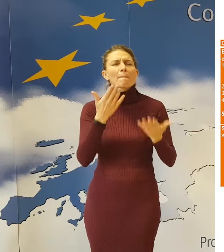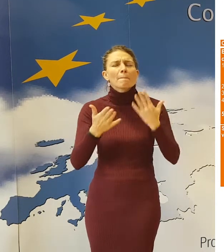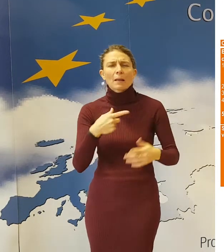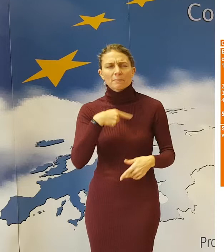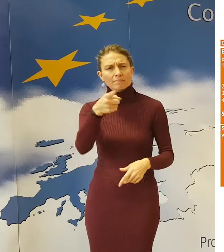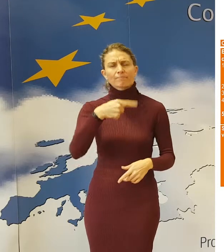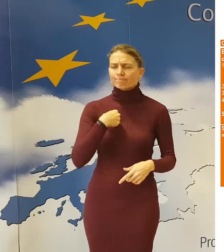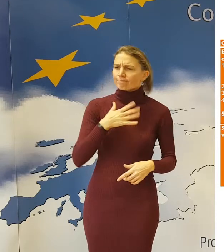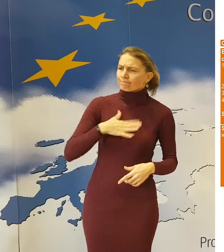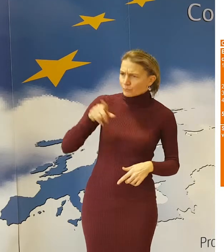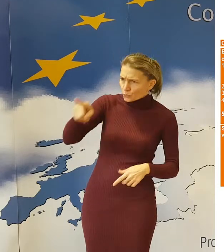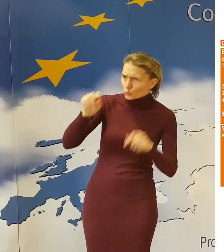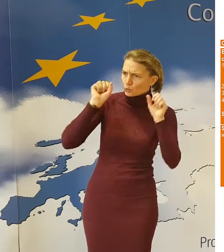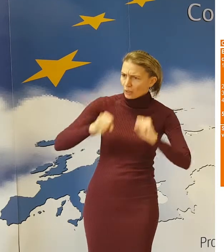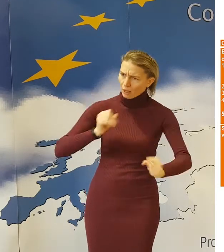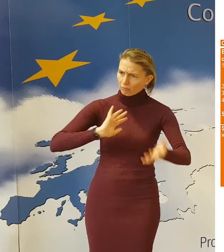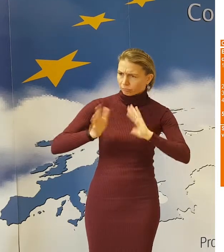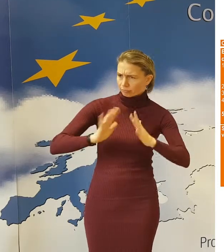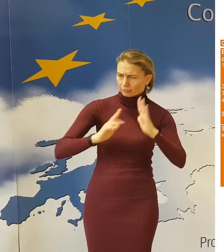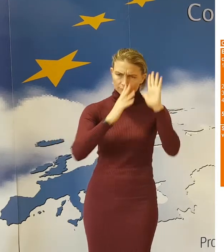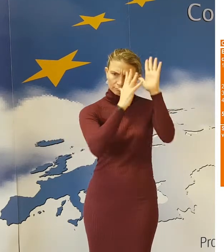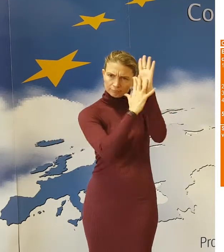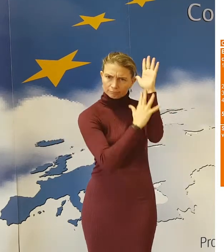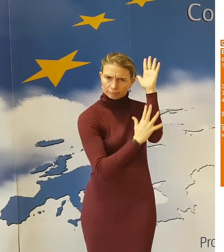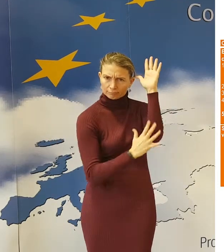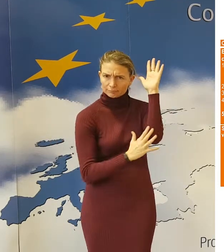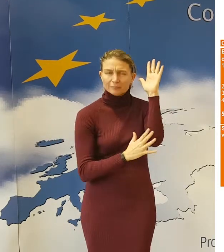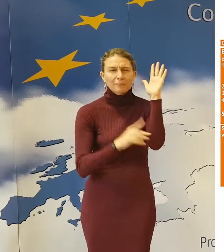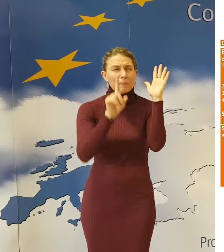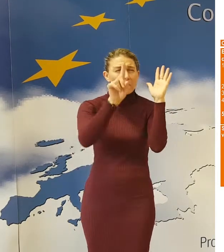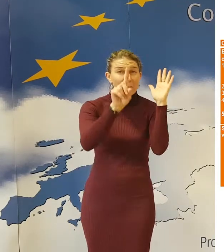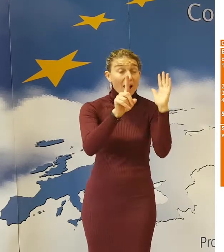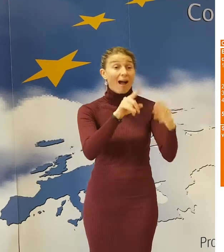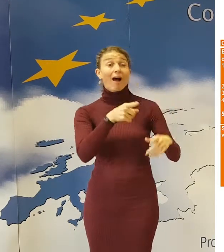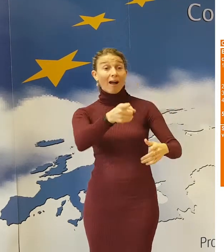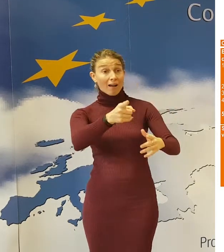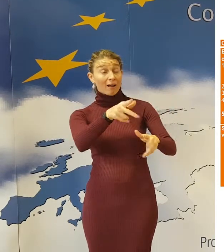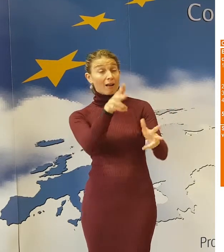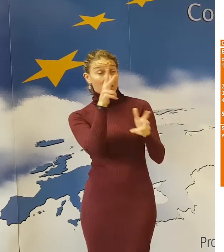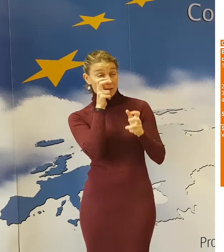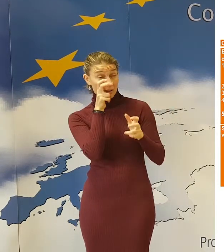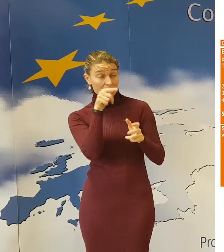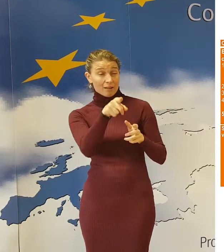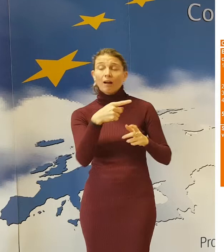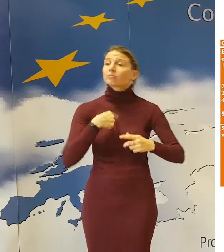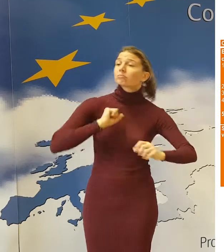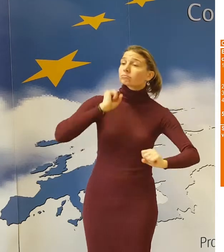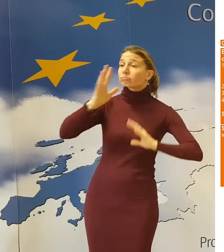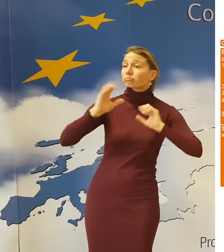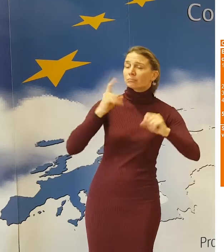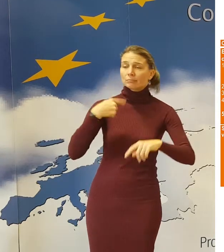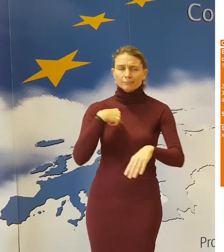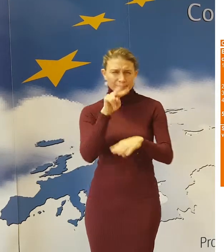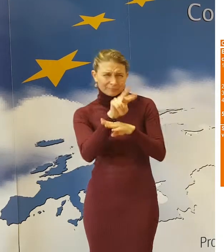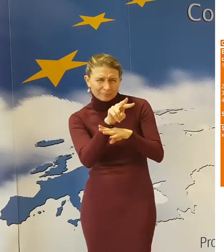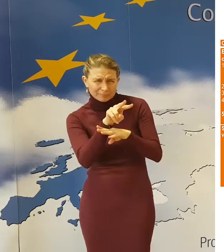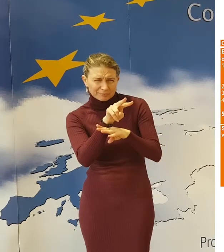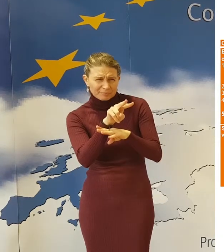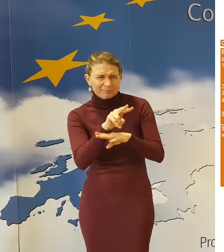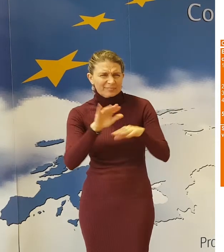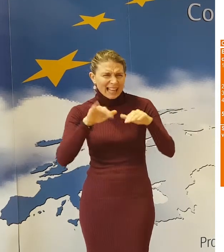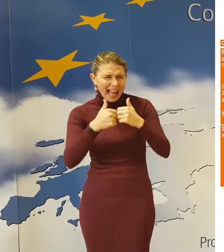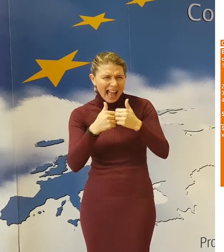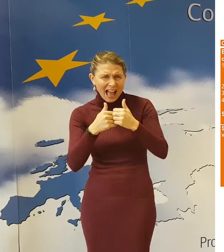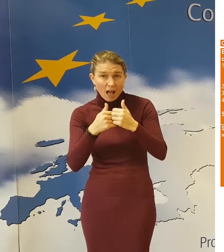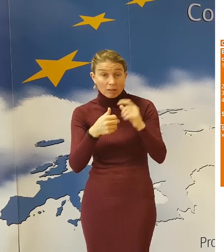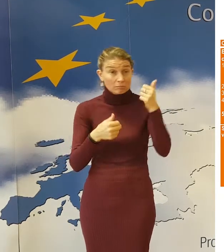signs. You want to think about it, how you want to score that. Basically, it could be just an correct decision, but